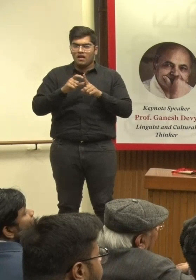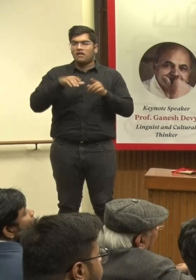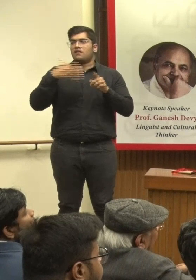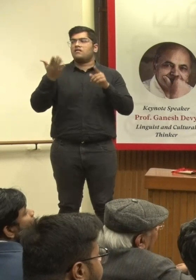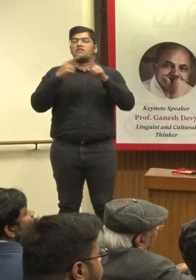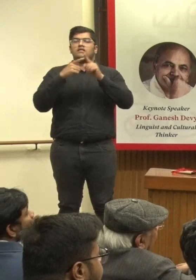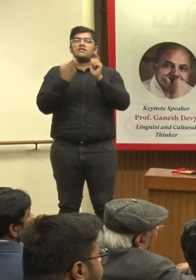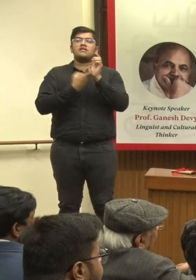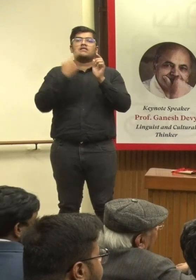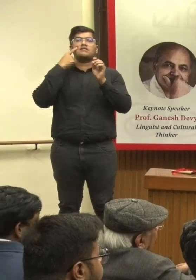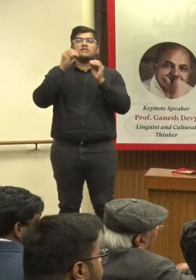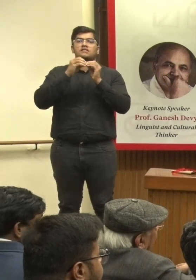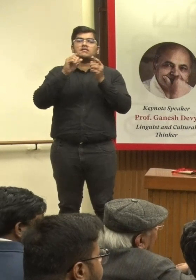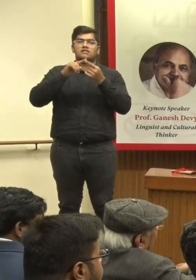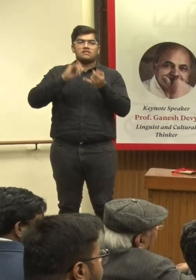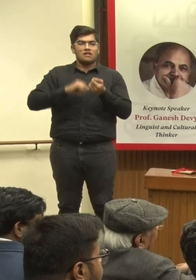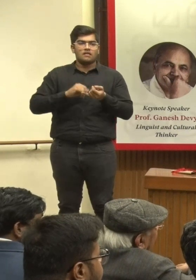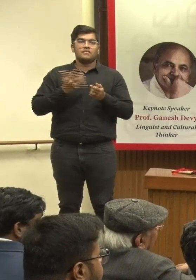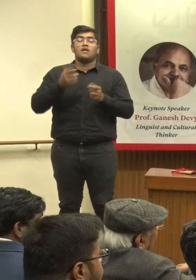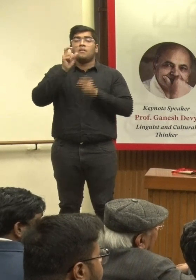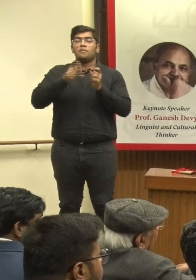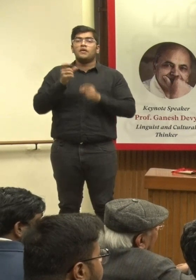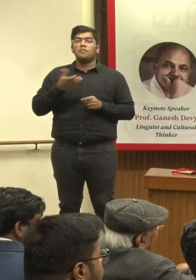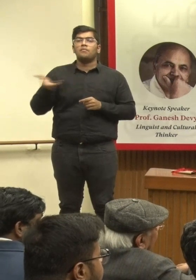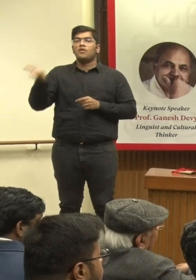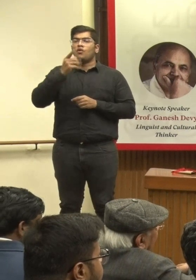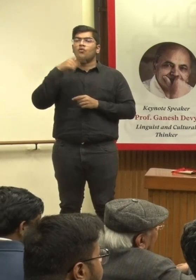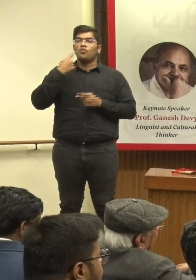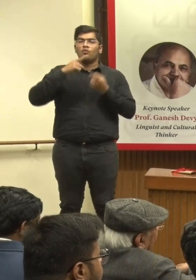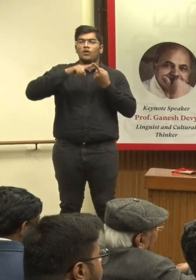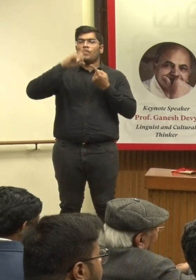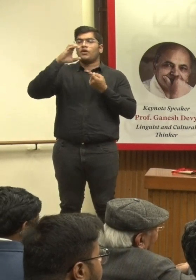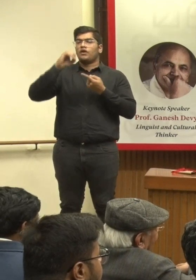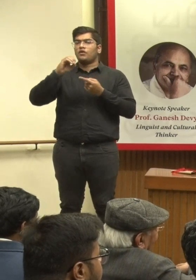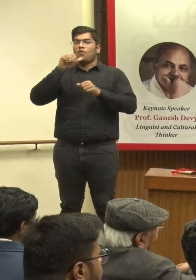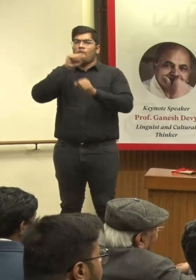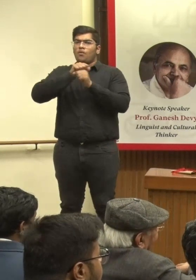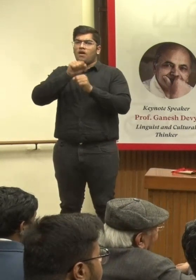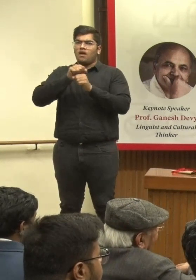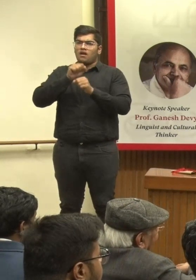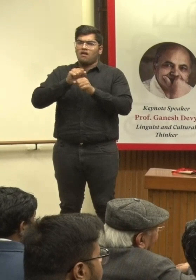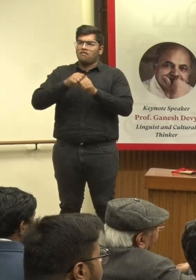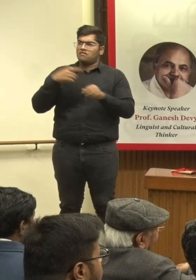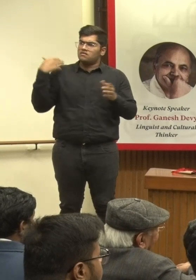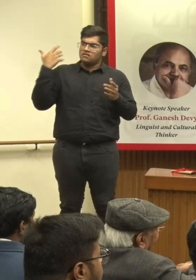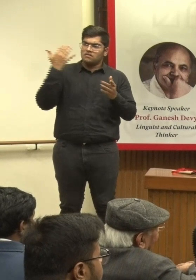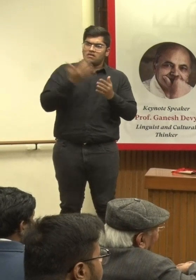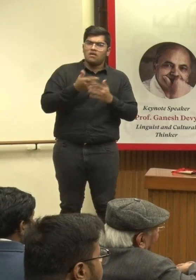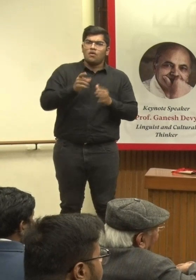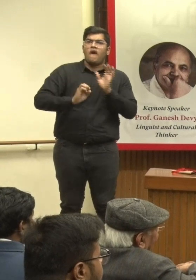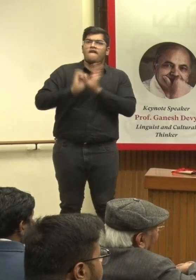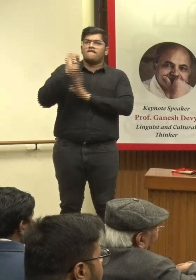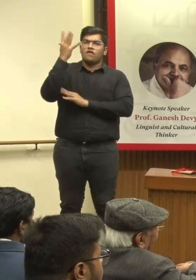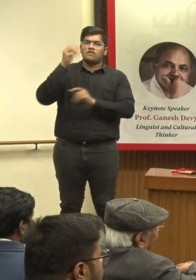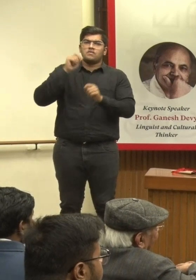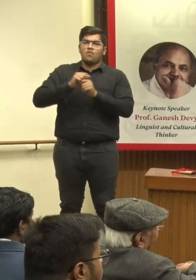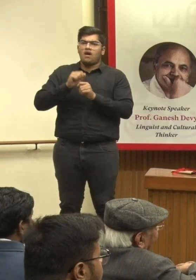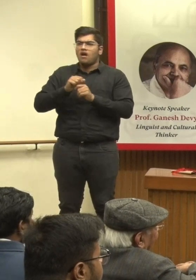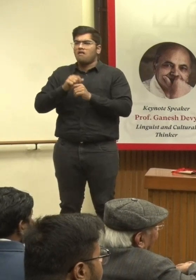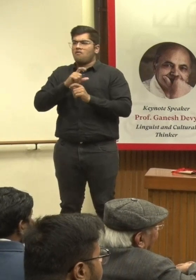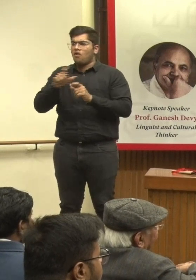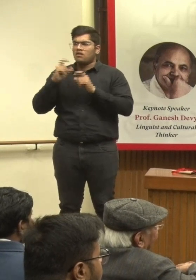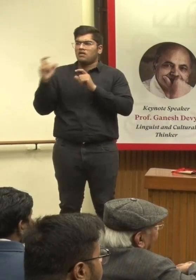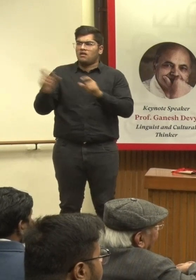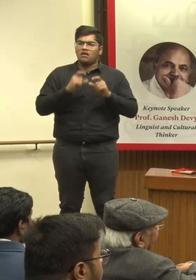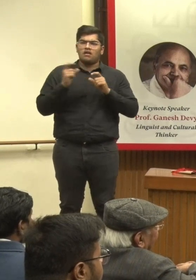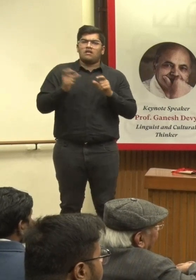were taking care of ecology ended up, who had kept forests alive, ended up, who